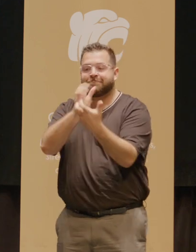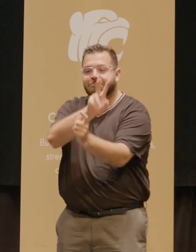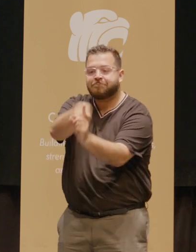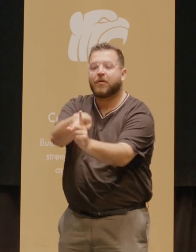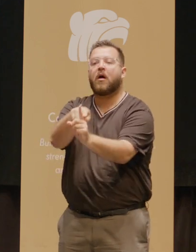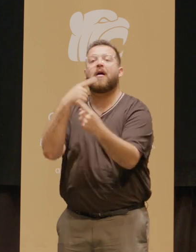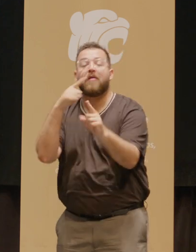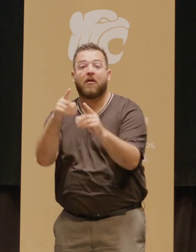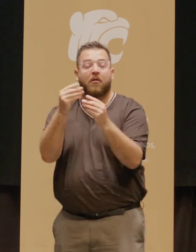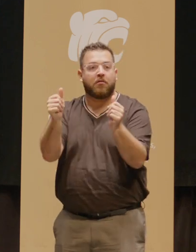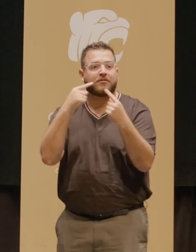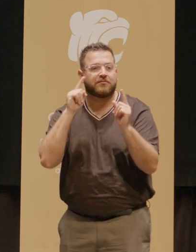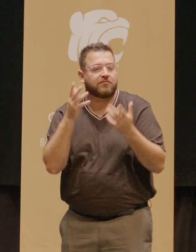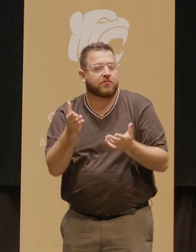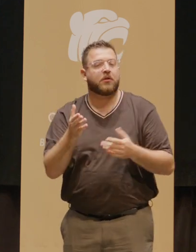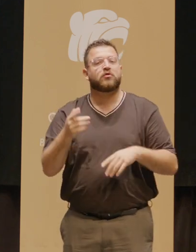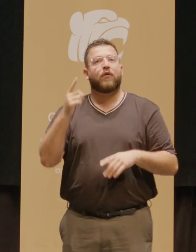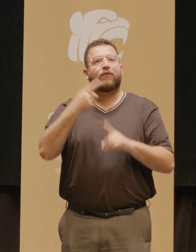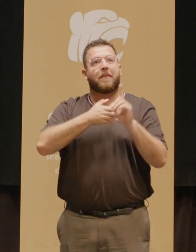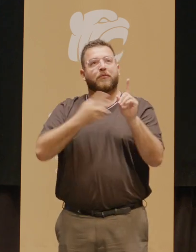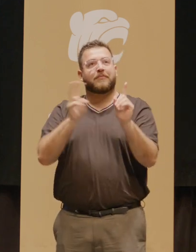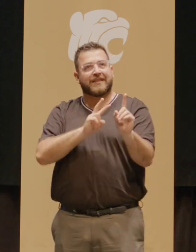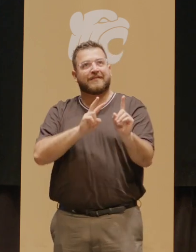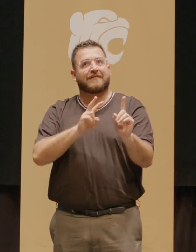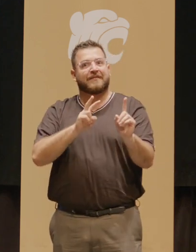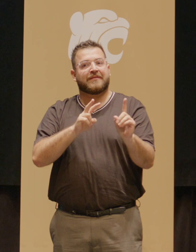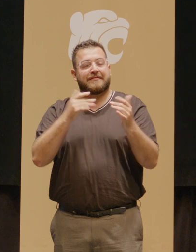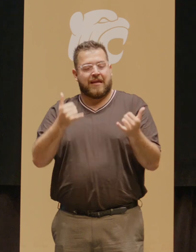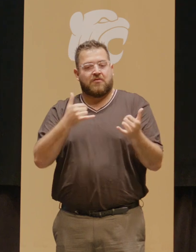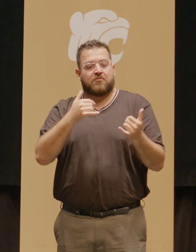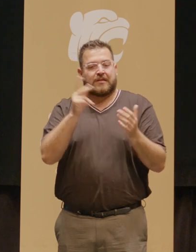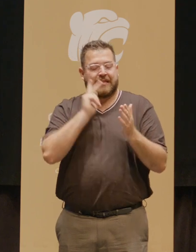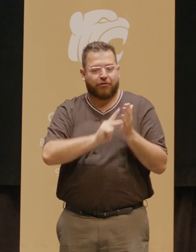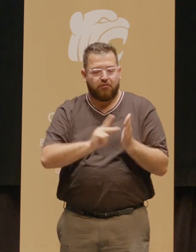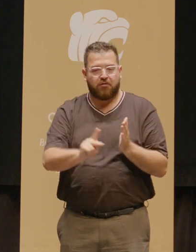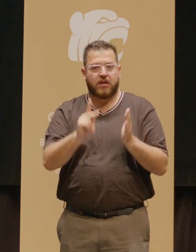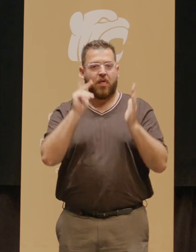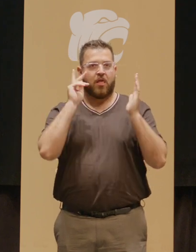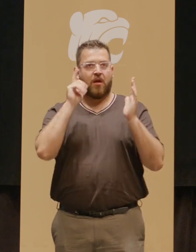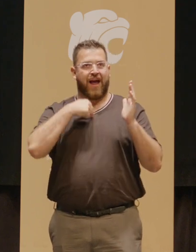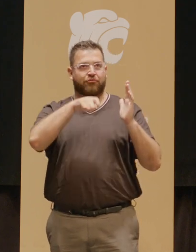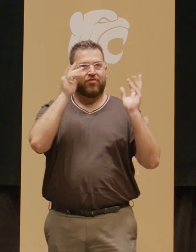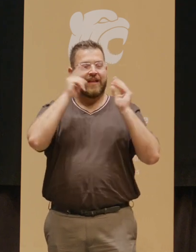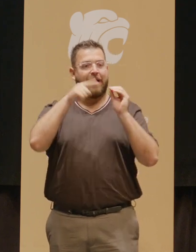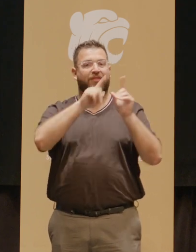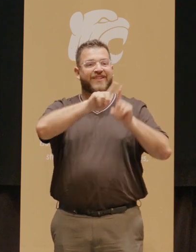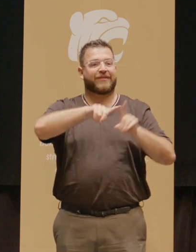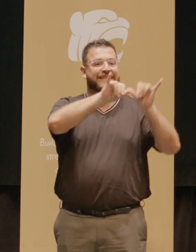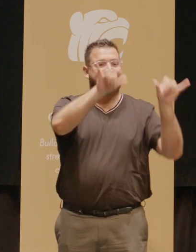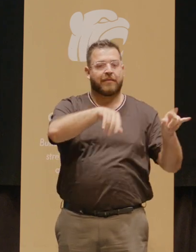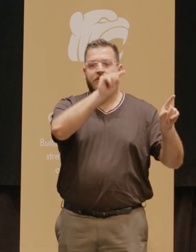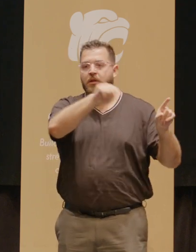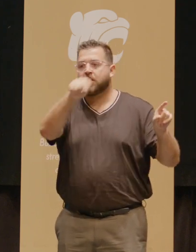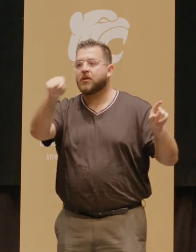federal dollars. So I think from my perspective as the labor secretary is really thinking about the systems and systems